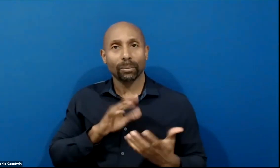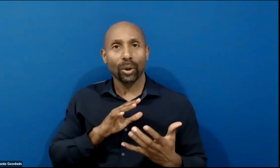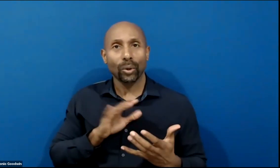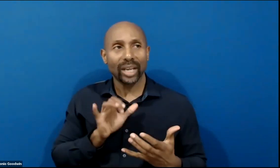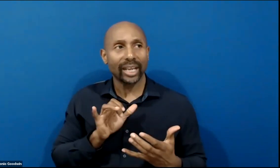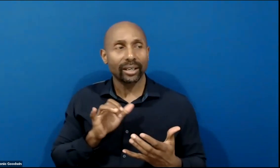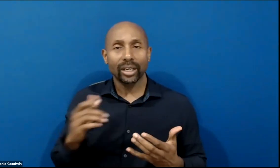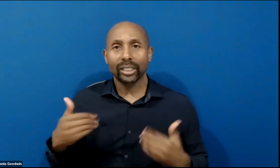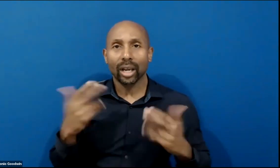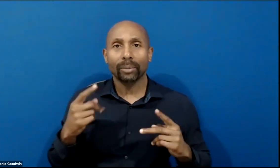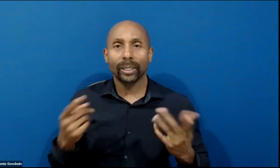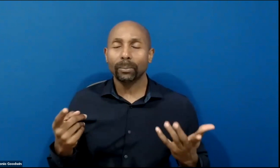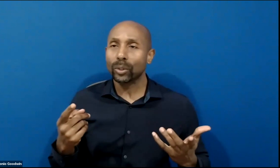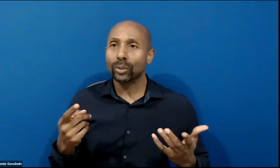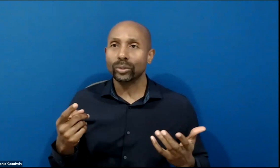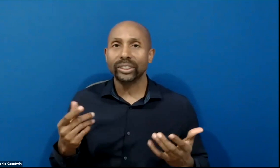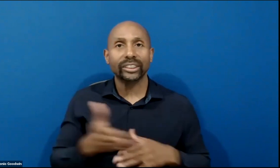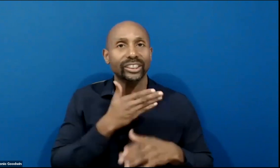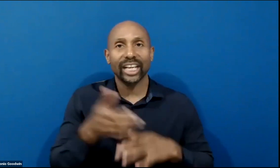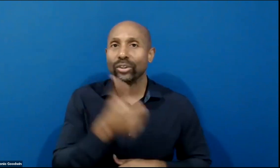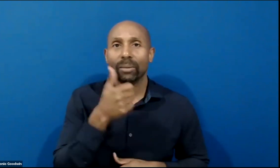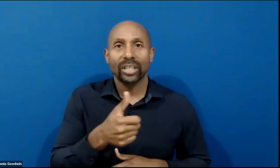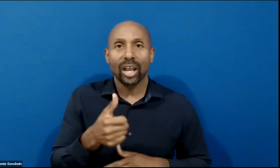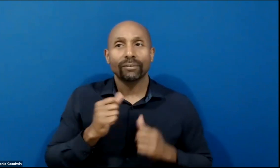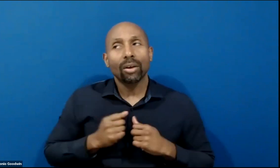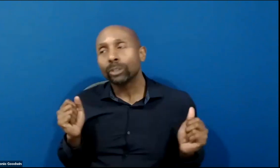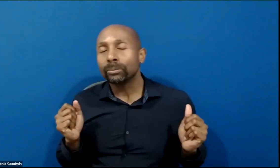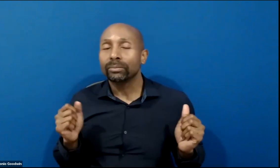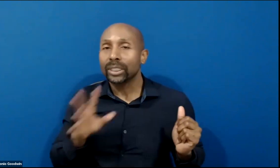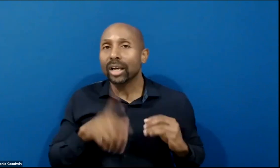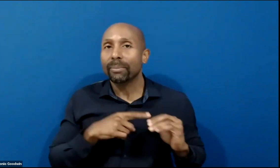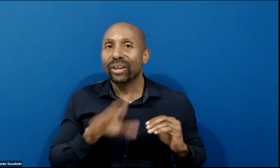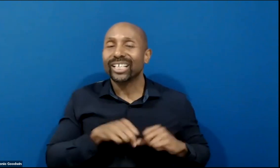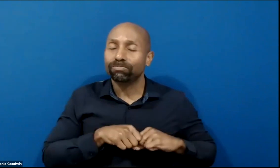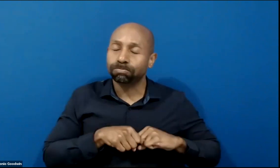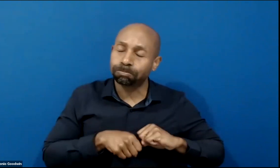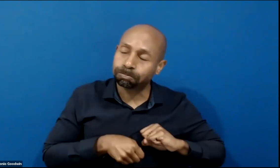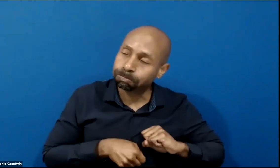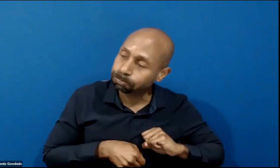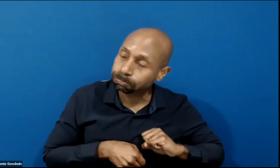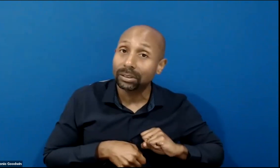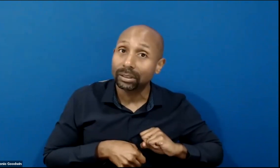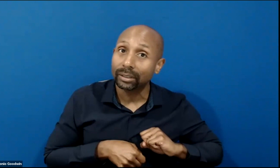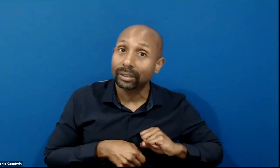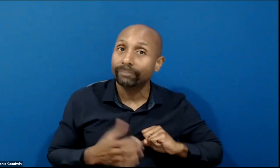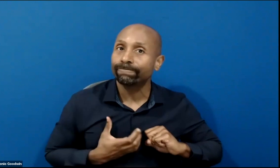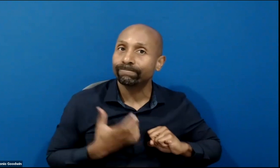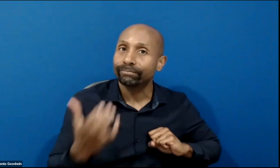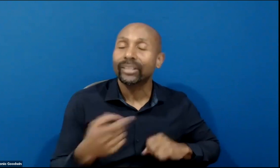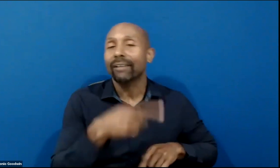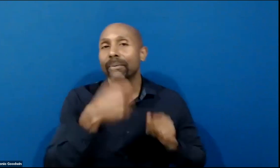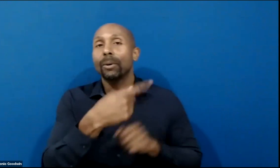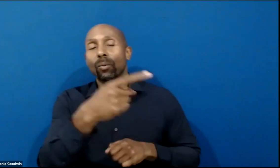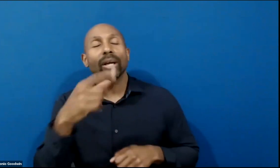grief, to talk about the fact that, I remember there was a young man that had lost a cousin, and we actually went